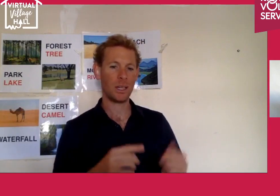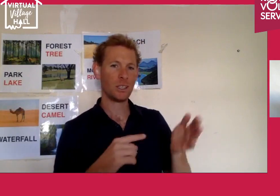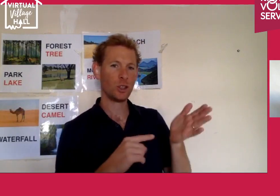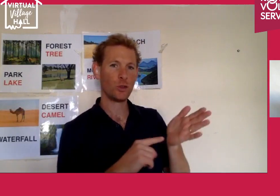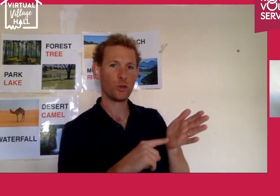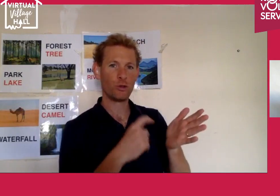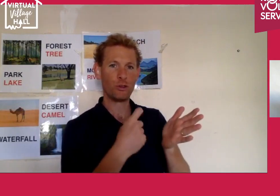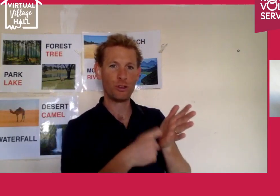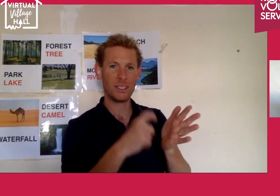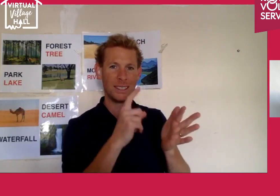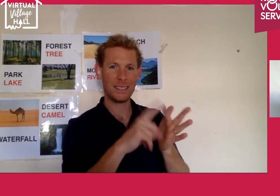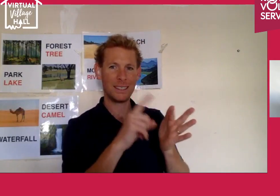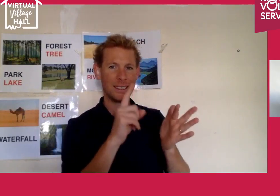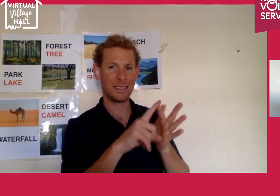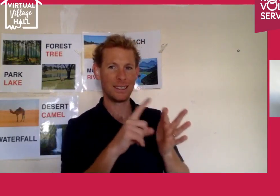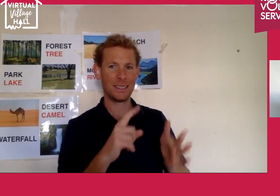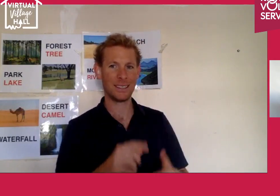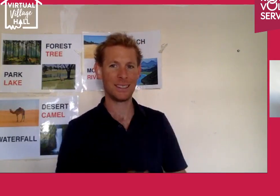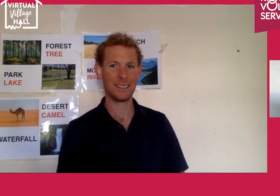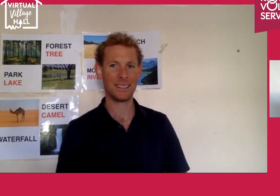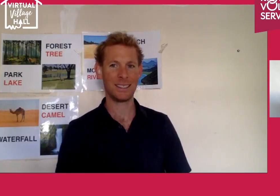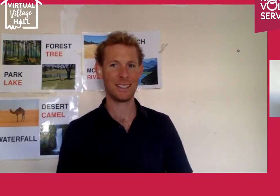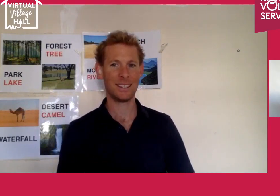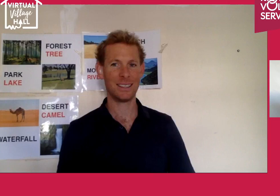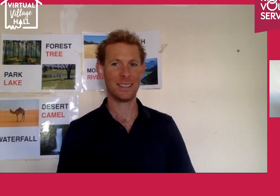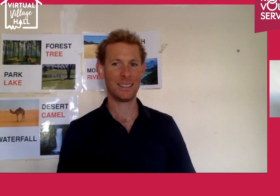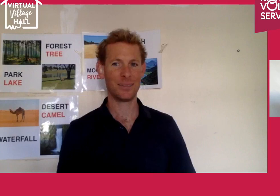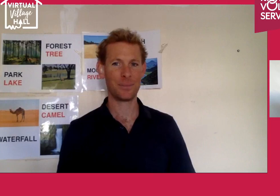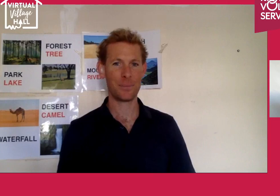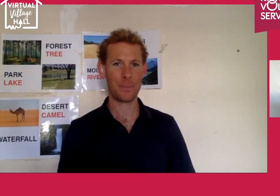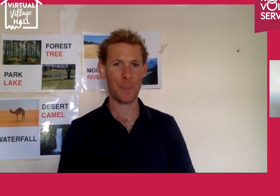What about tree?